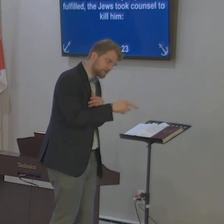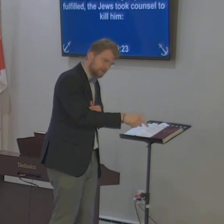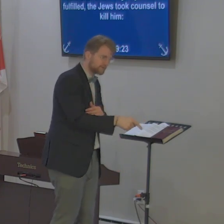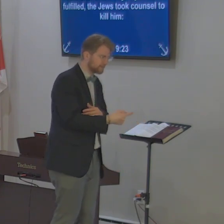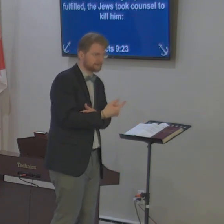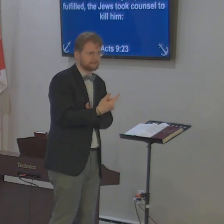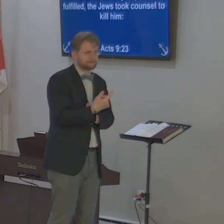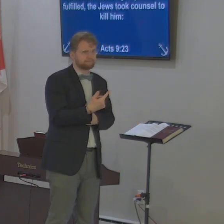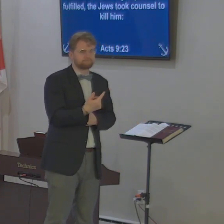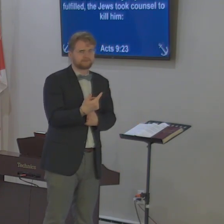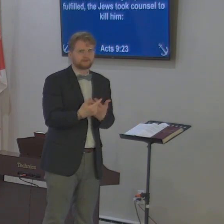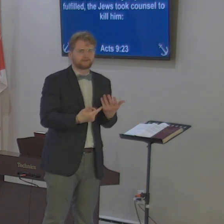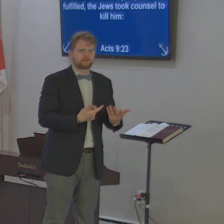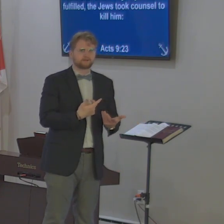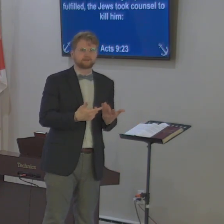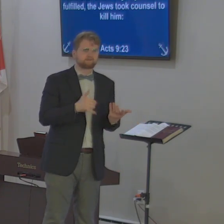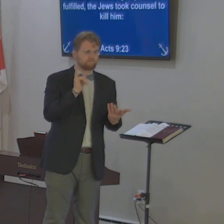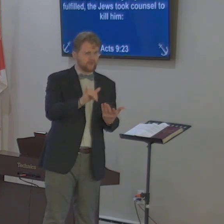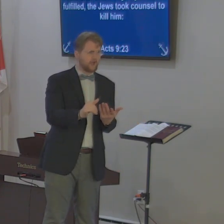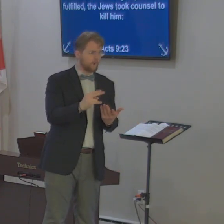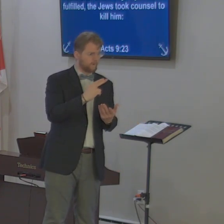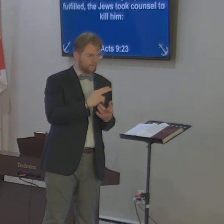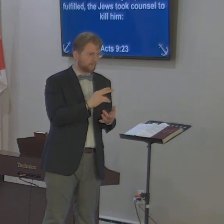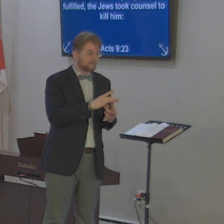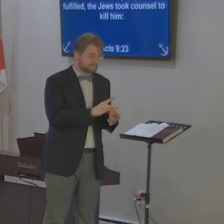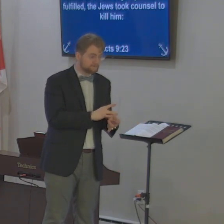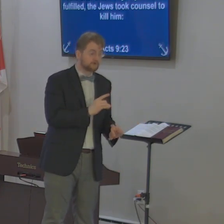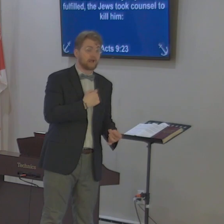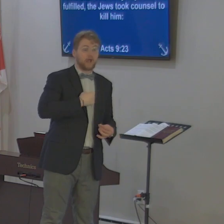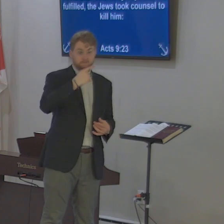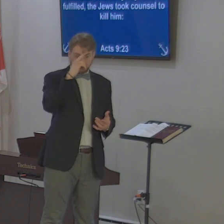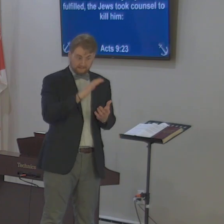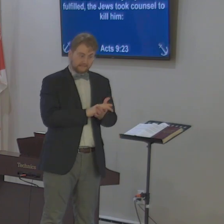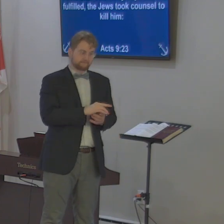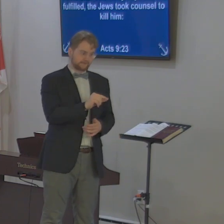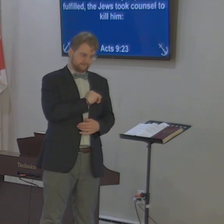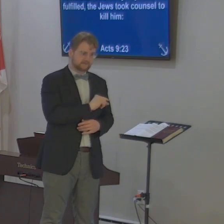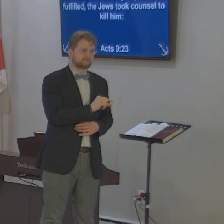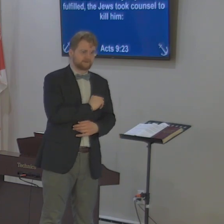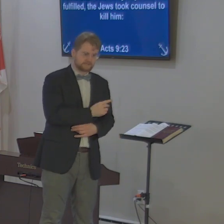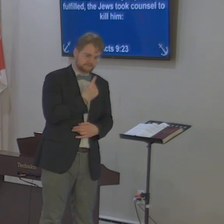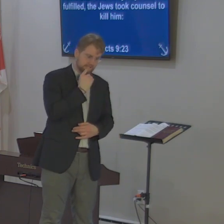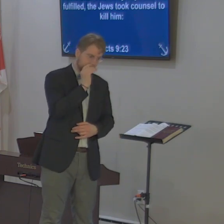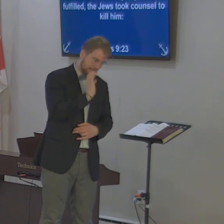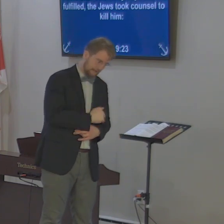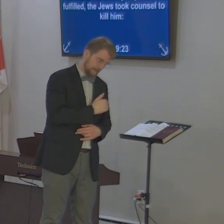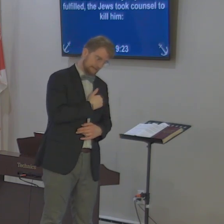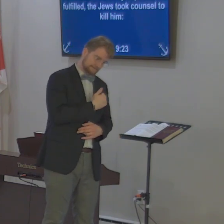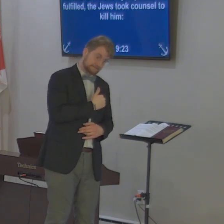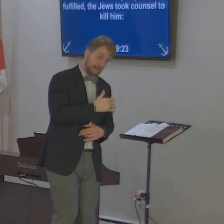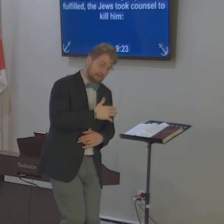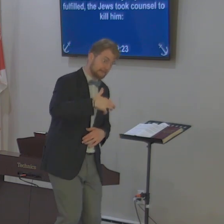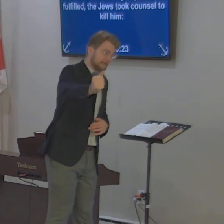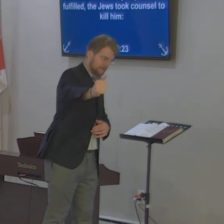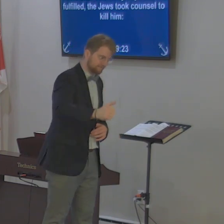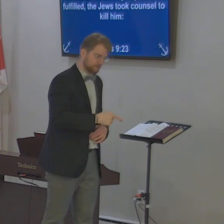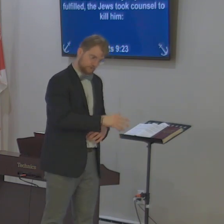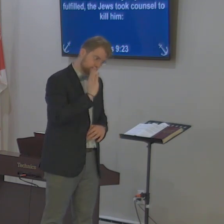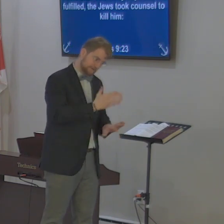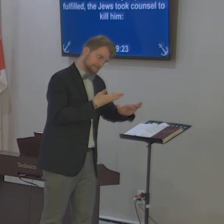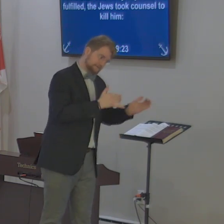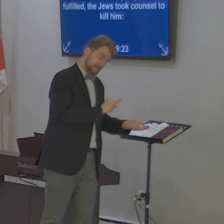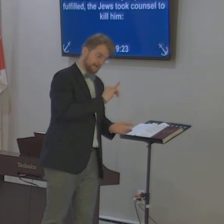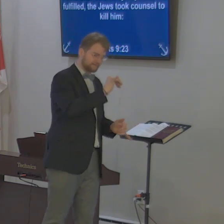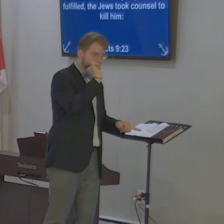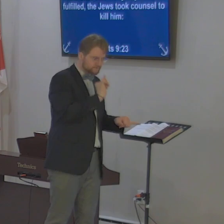which provides for us a comfort in the conviction of protection. In verse 23, the Bible says this, and after many days